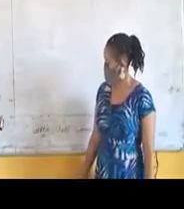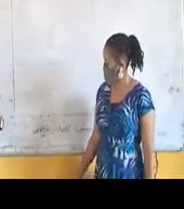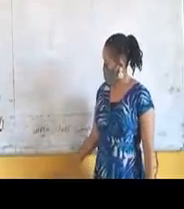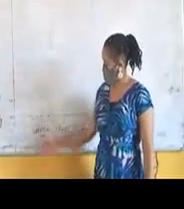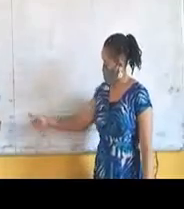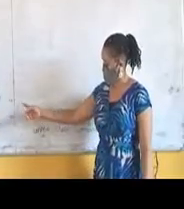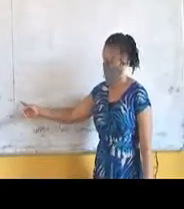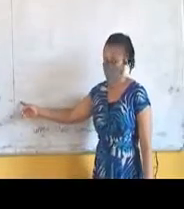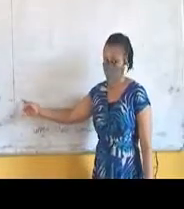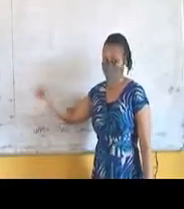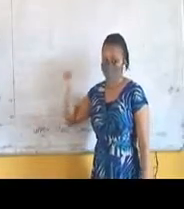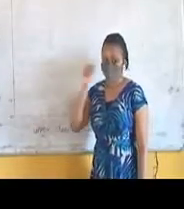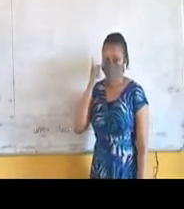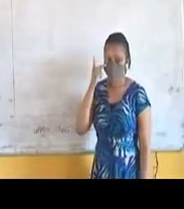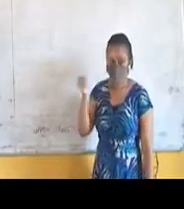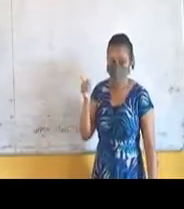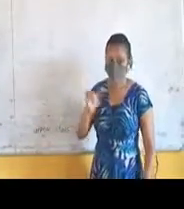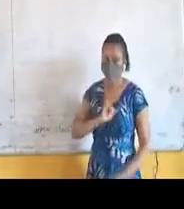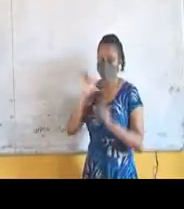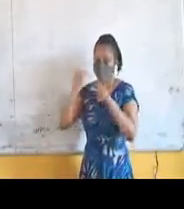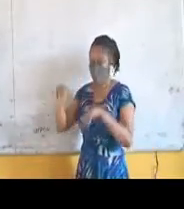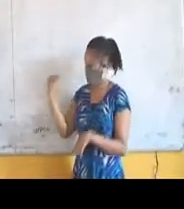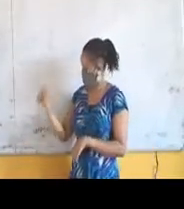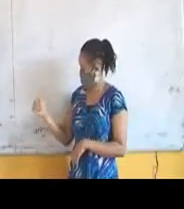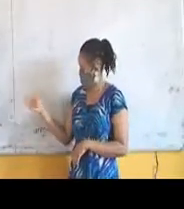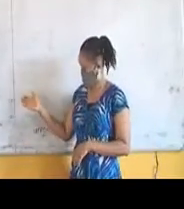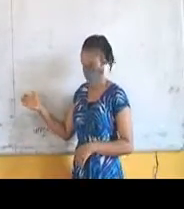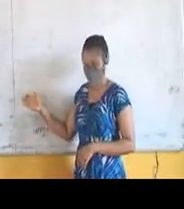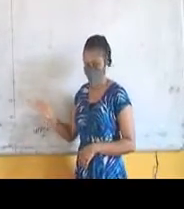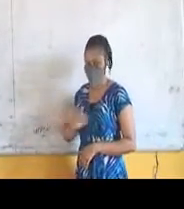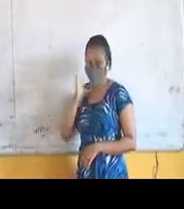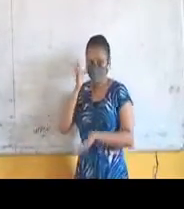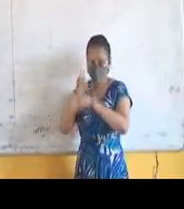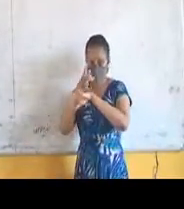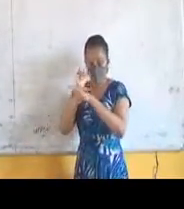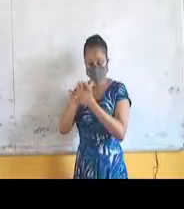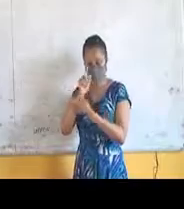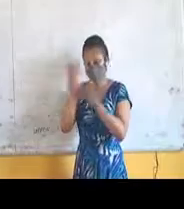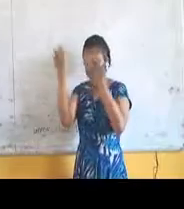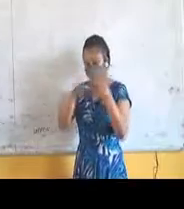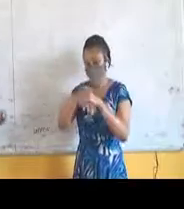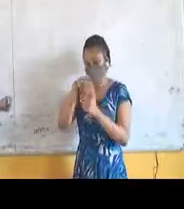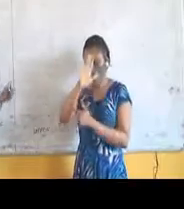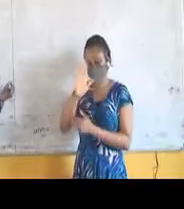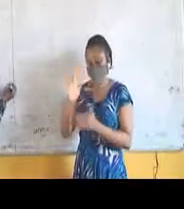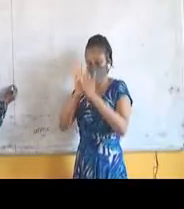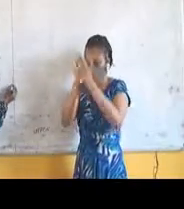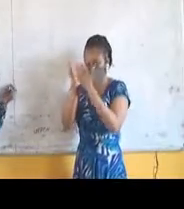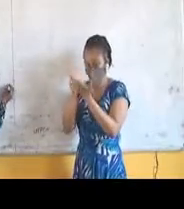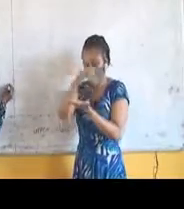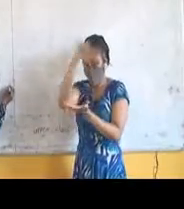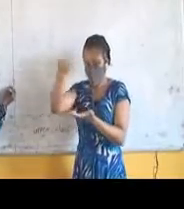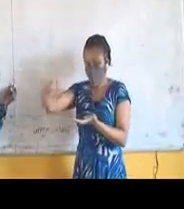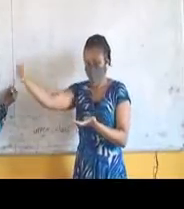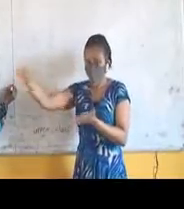scale, like I advise that you come out with your graph book so that you can follow suit and draw to scale. Here you